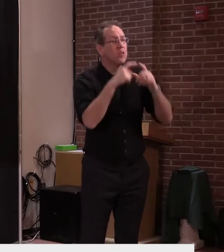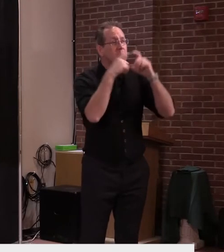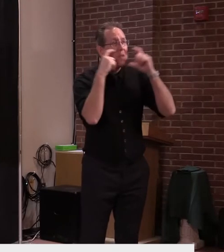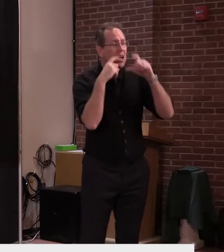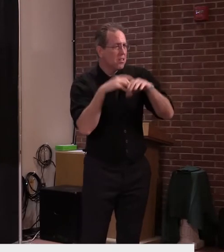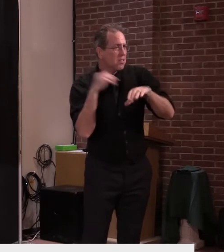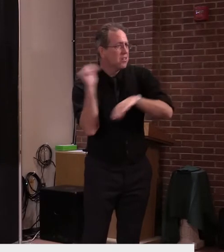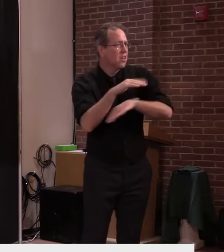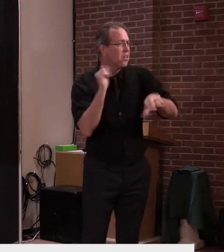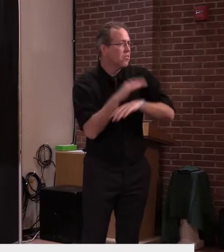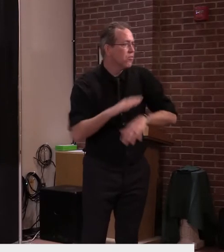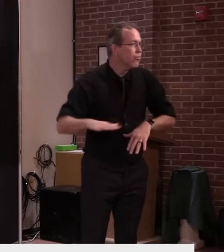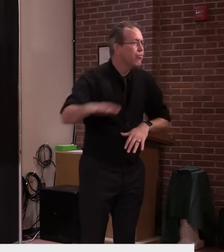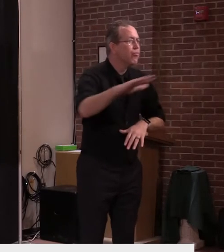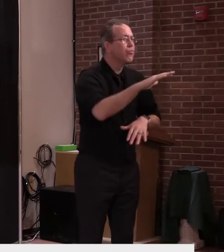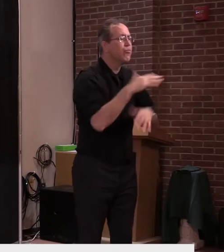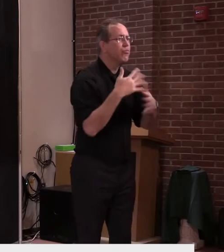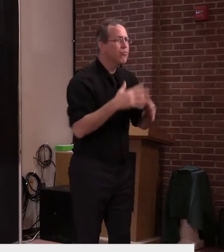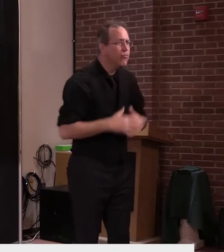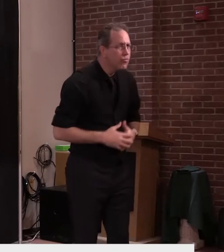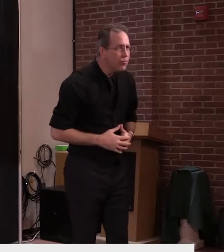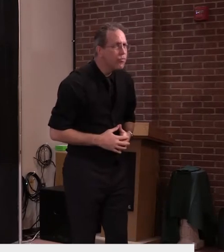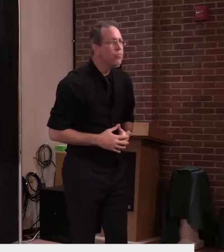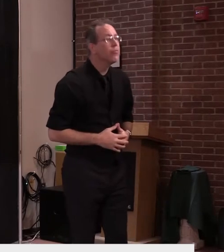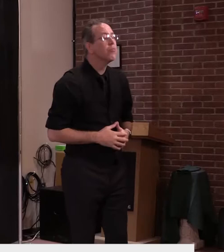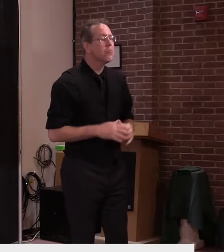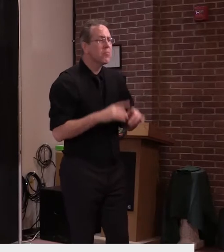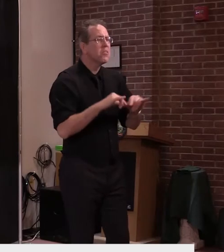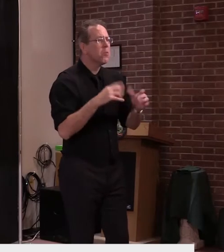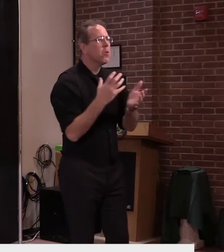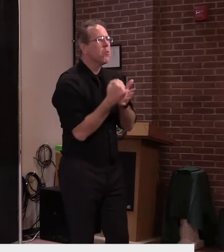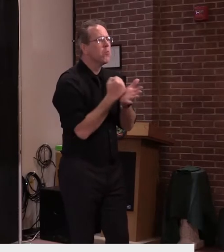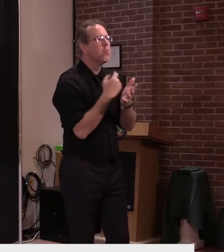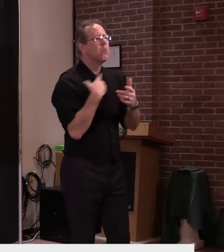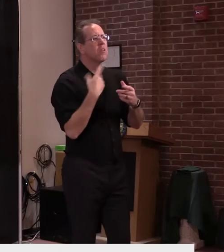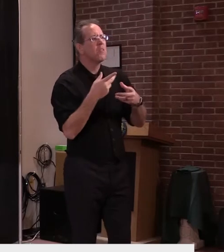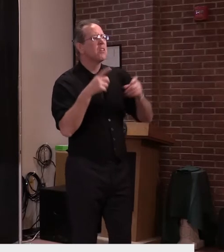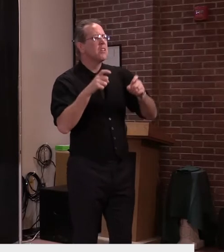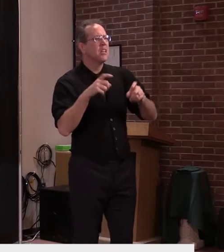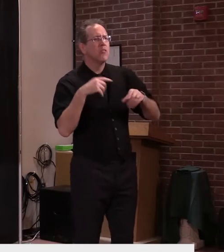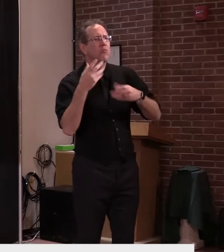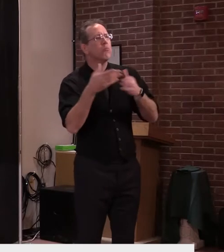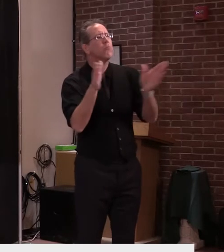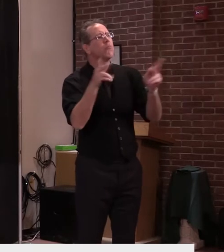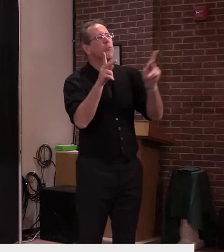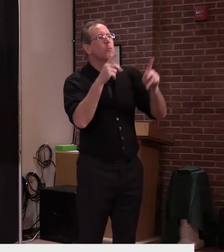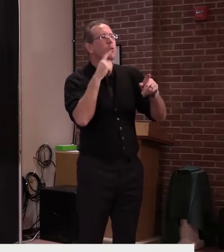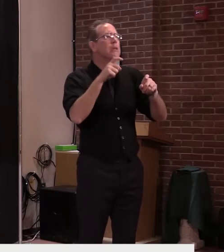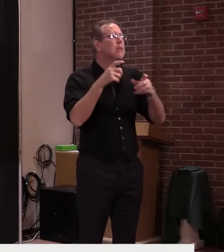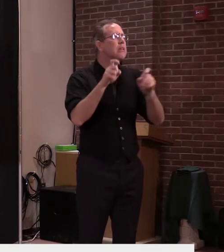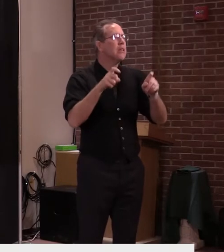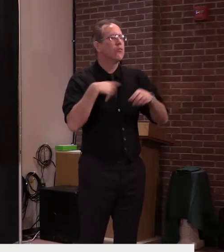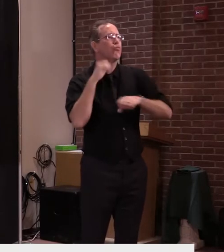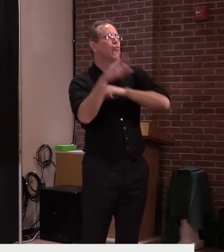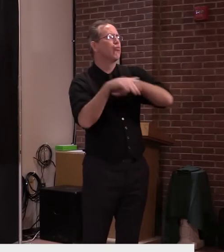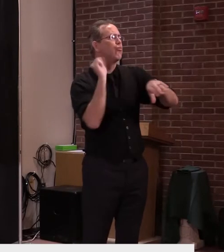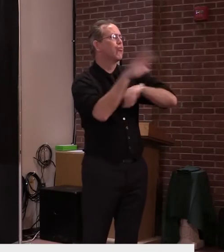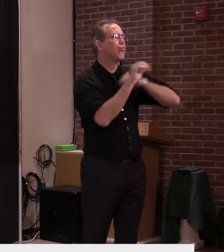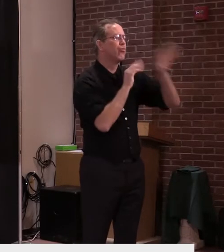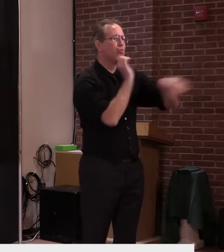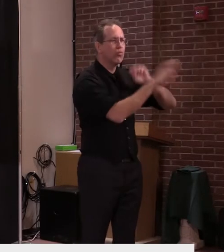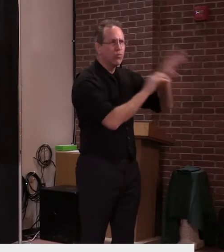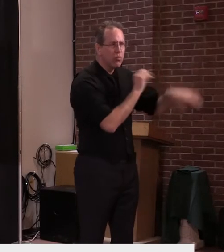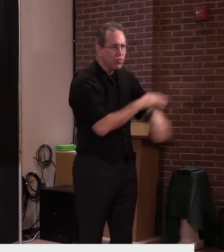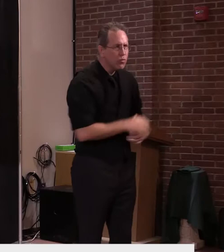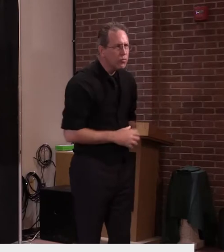Meanwhile, we continue to offer testing for the general public. For the general public, significant testing options are available statewide through the